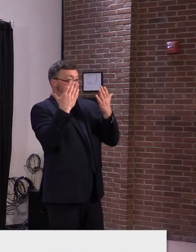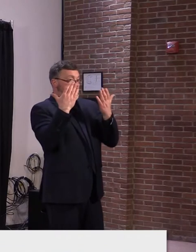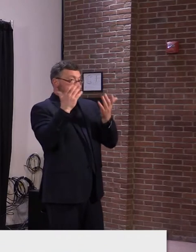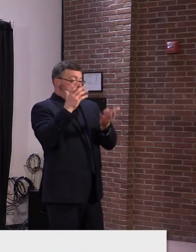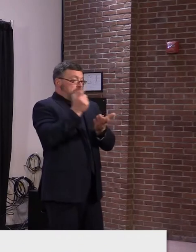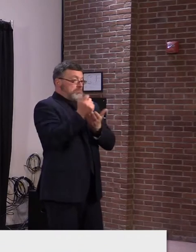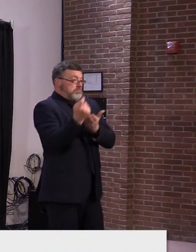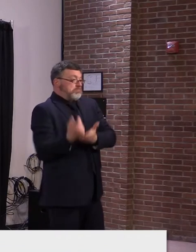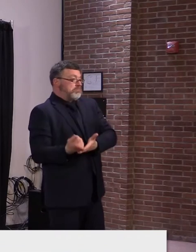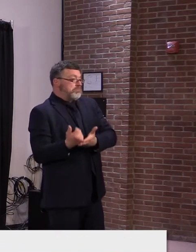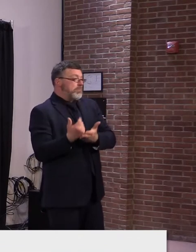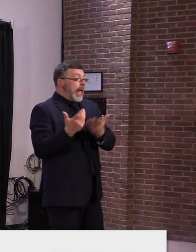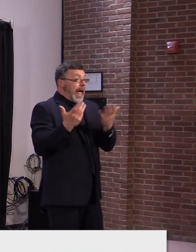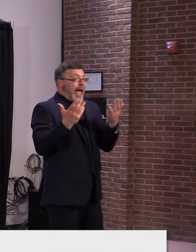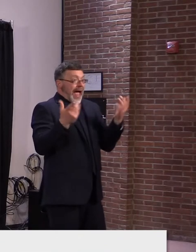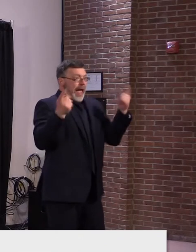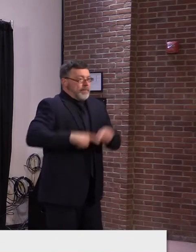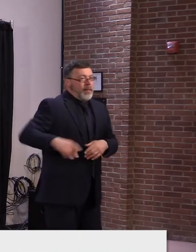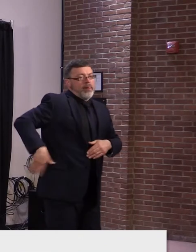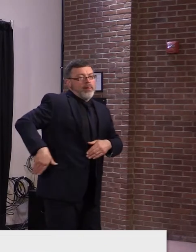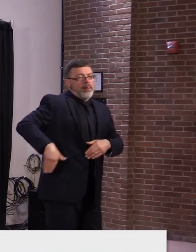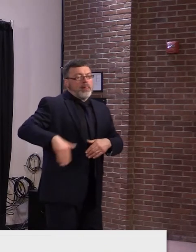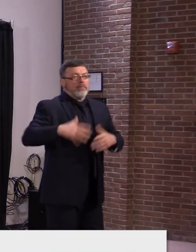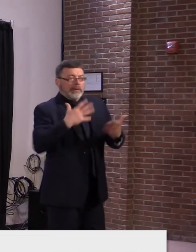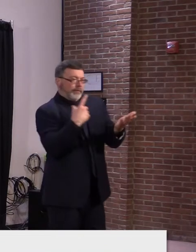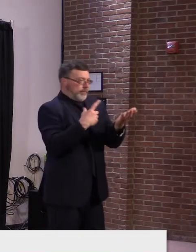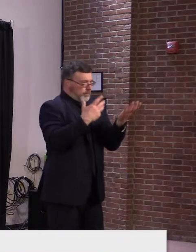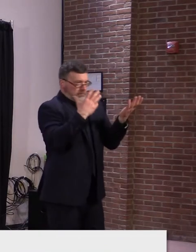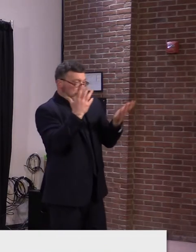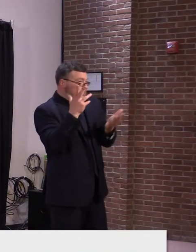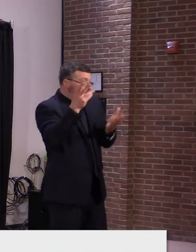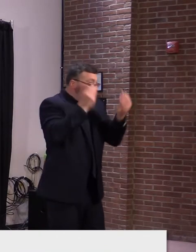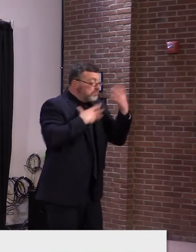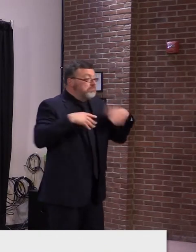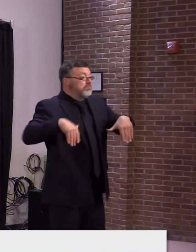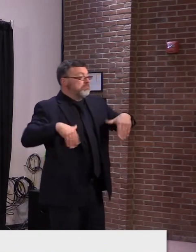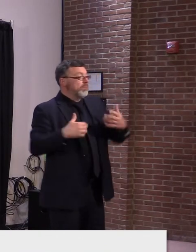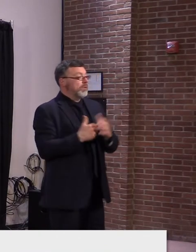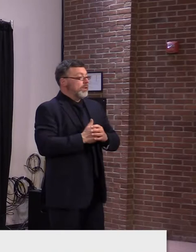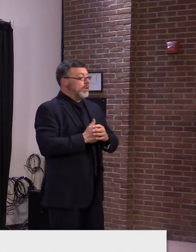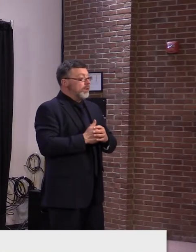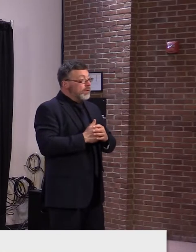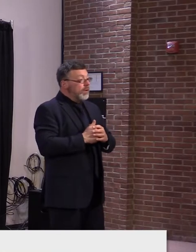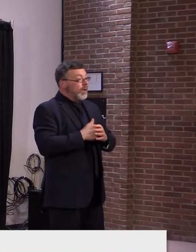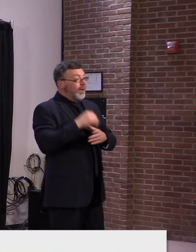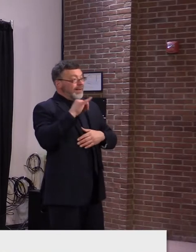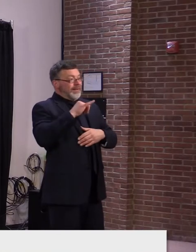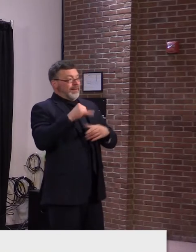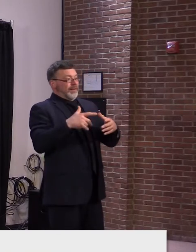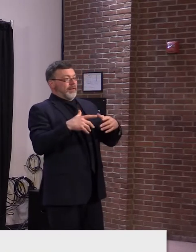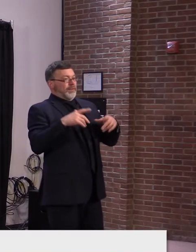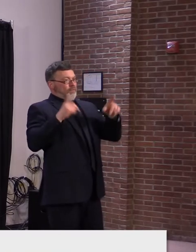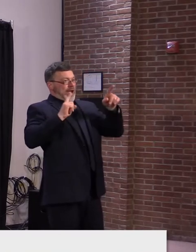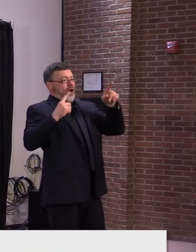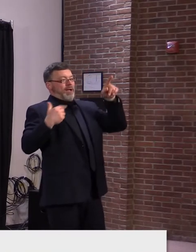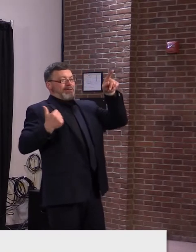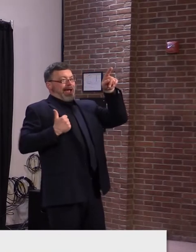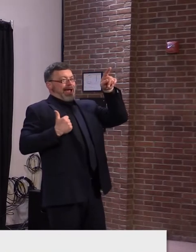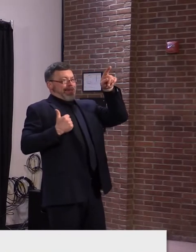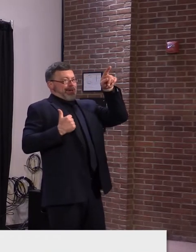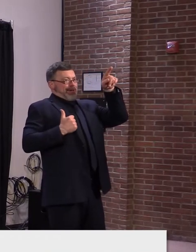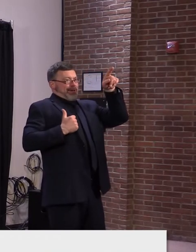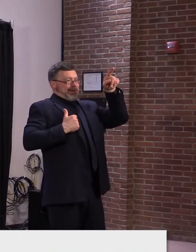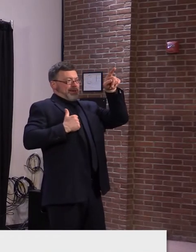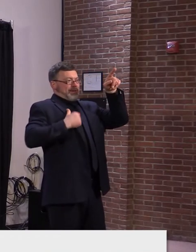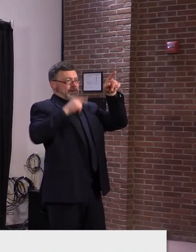but nothing confirmed at this point. But it wouldn't be in the U.S. I mean, this is the Canadians that have to decide this.